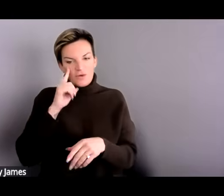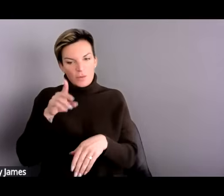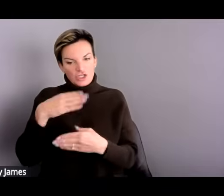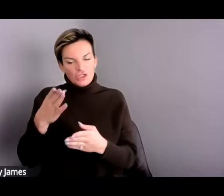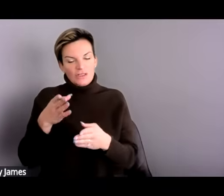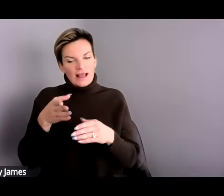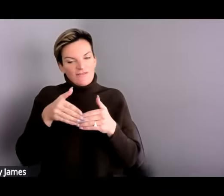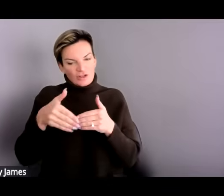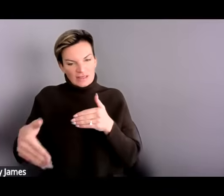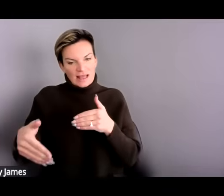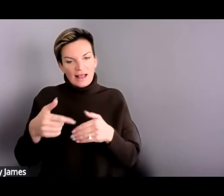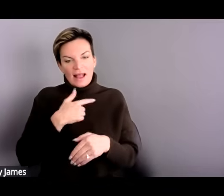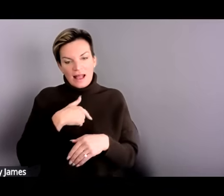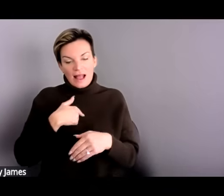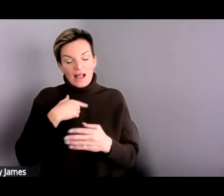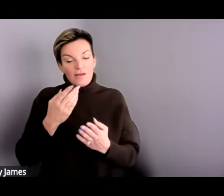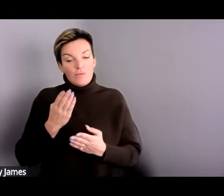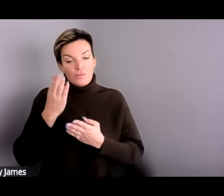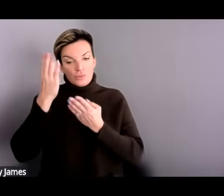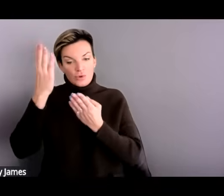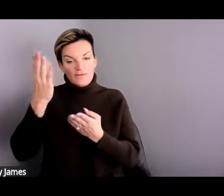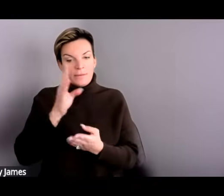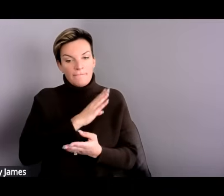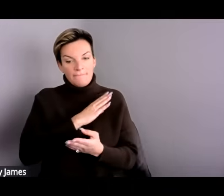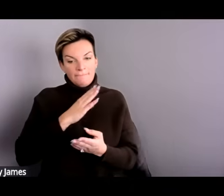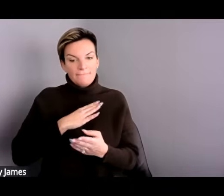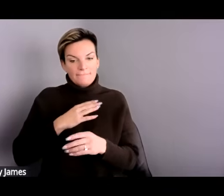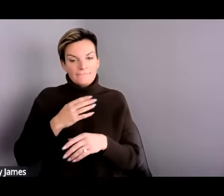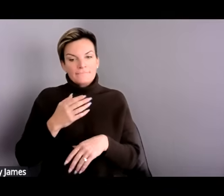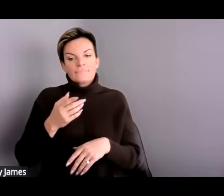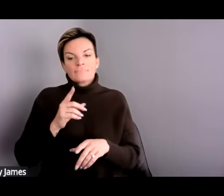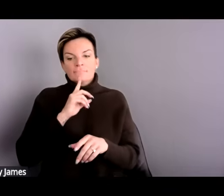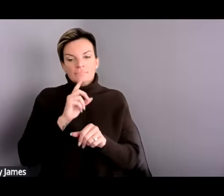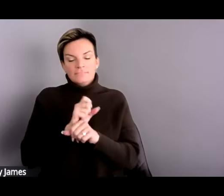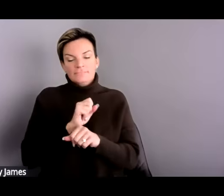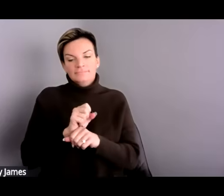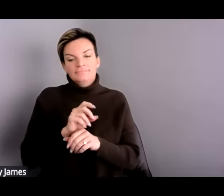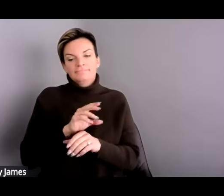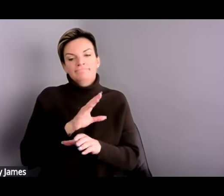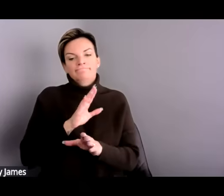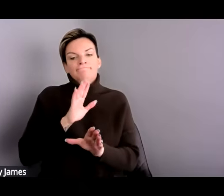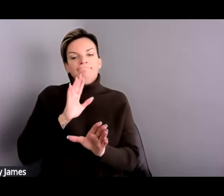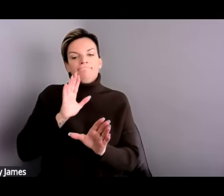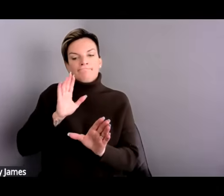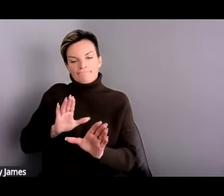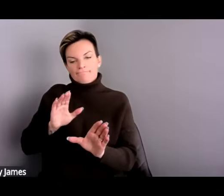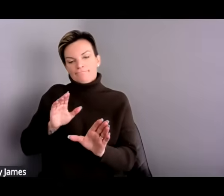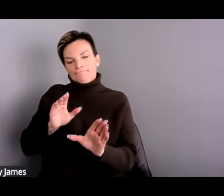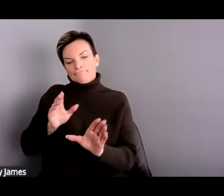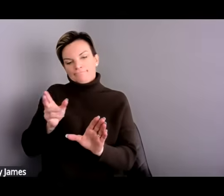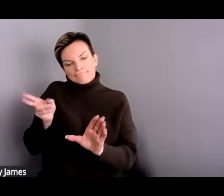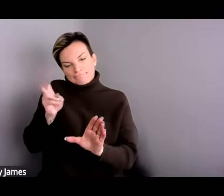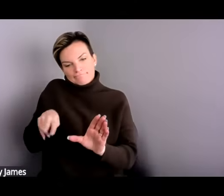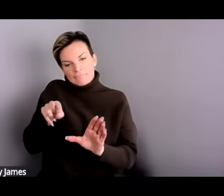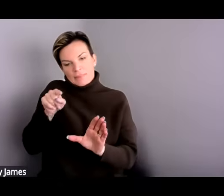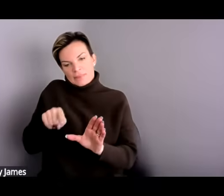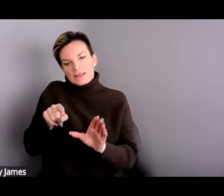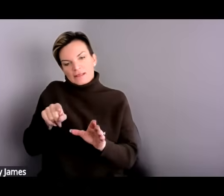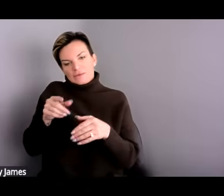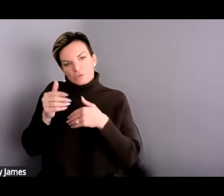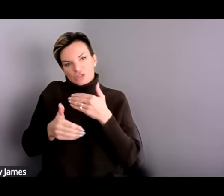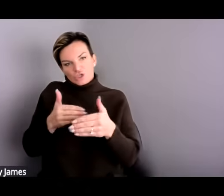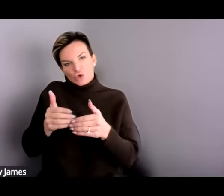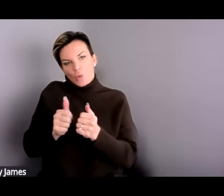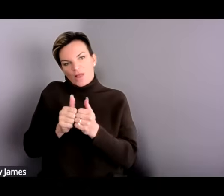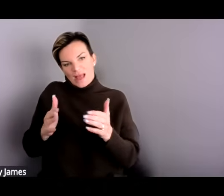Furthermore, I move that the board authorize staff to make non-subjective clarifications to this procedure without additional board approval.